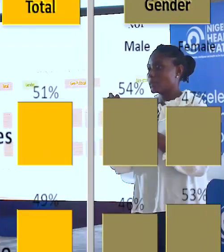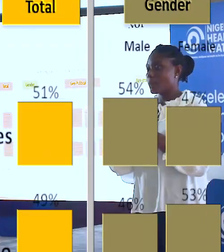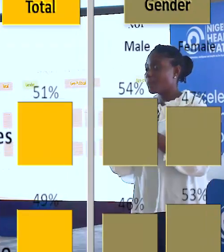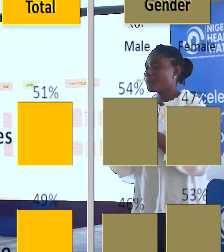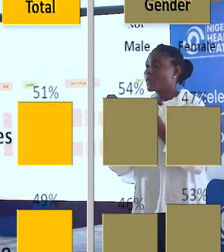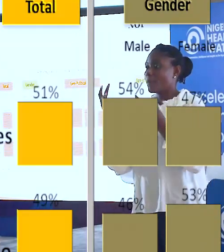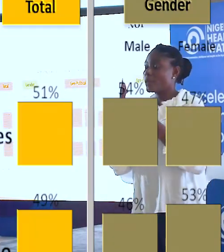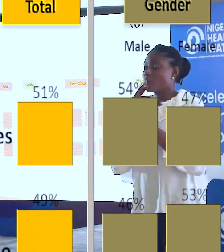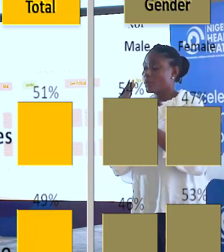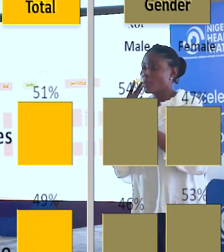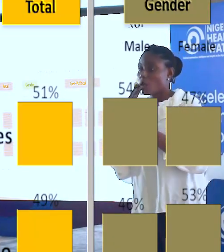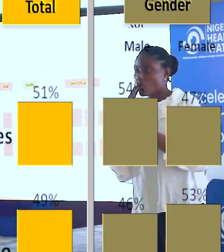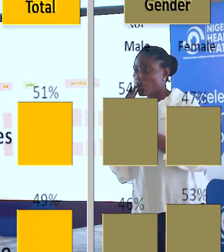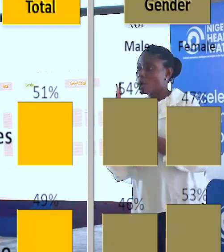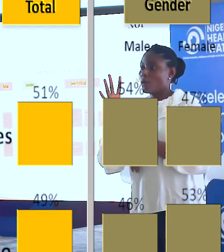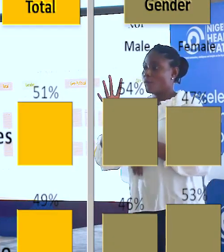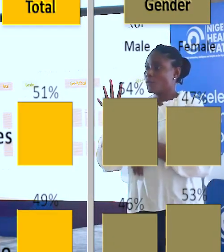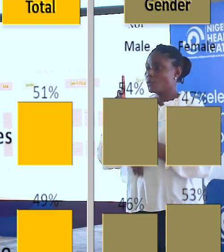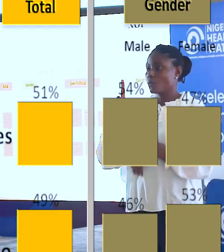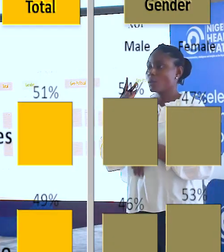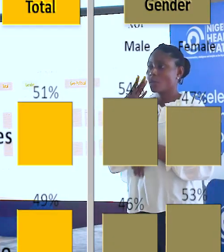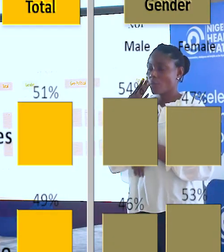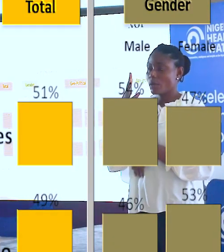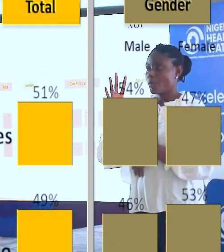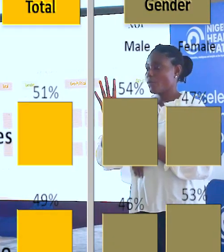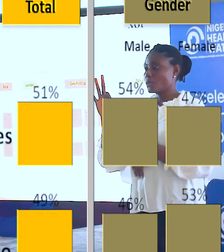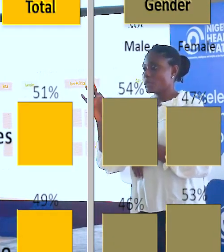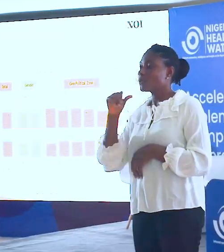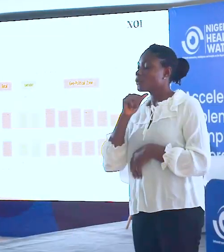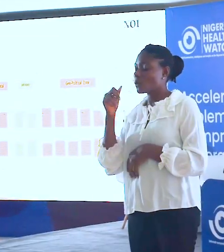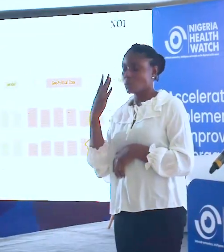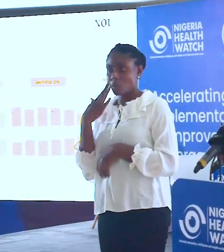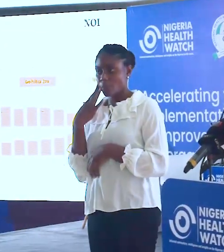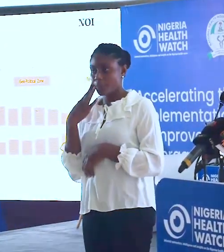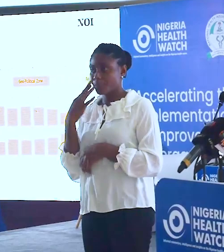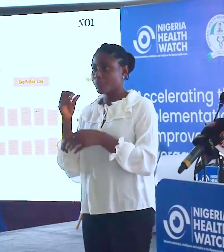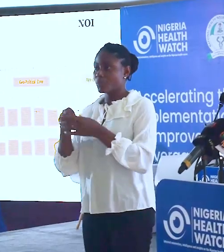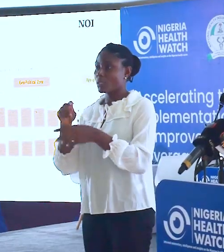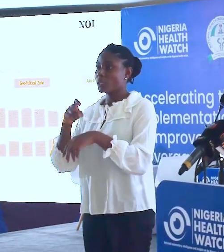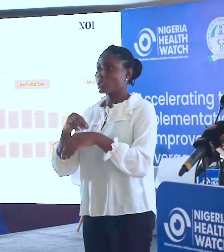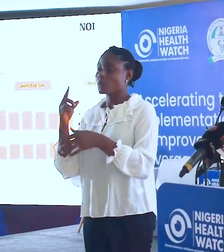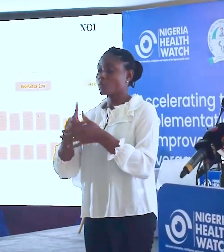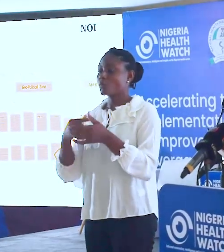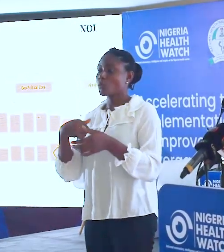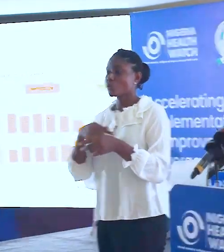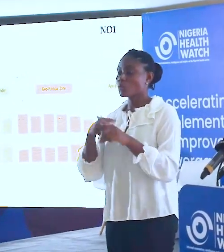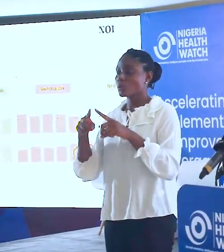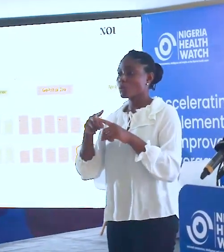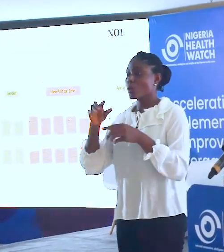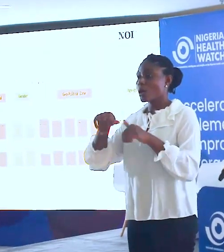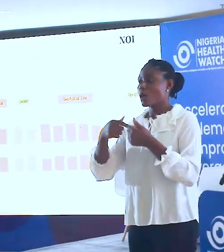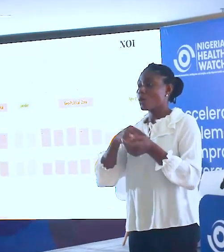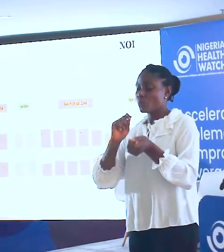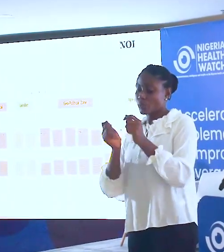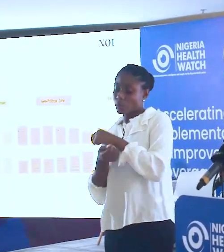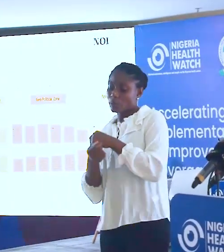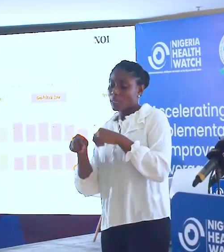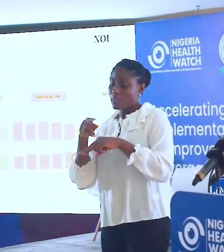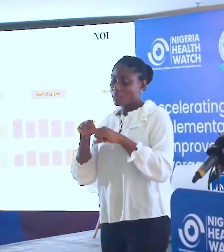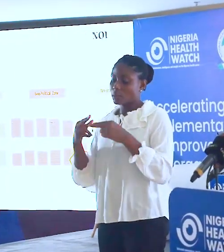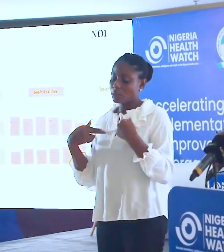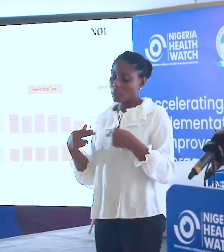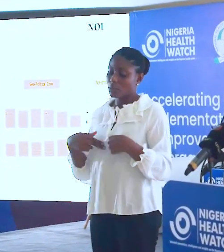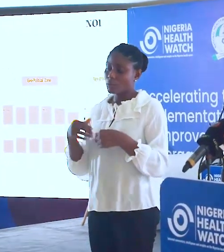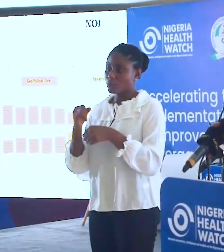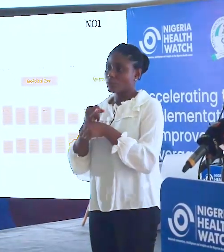aware, 49% are not aware. So in terms of what we do, how do we turn the National Health Insurance